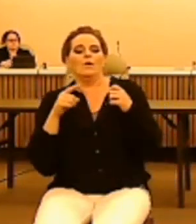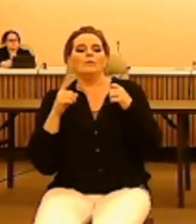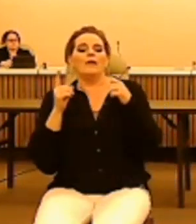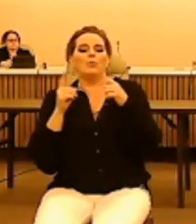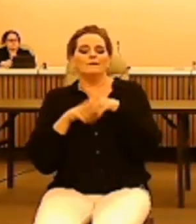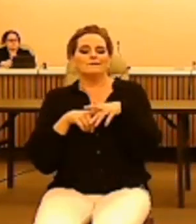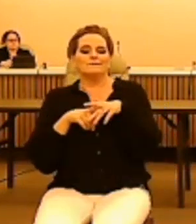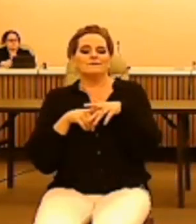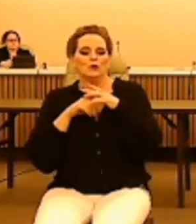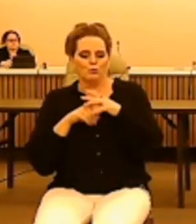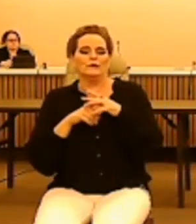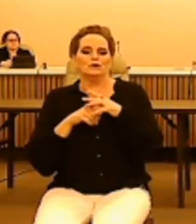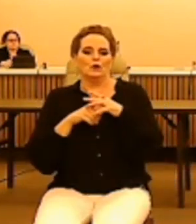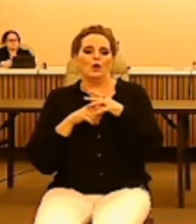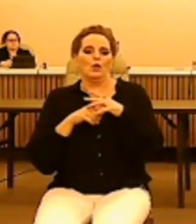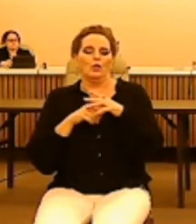date is.